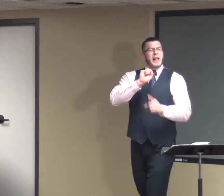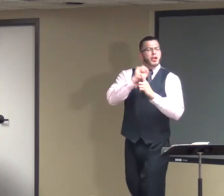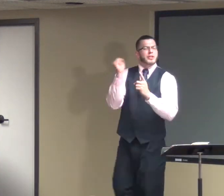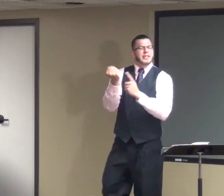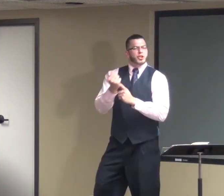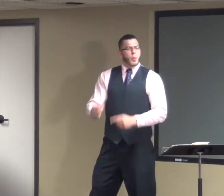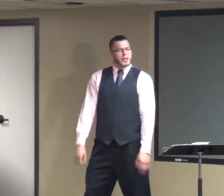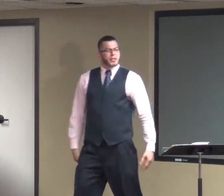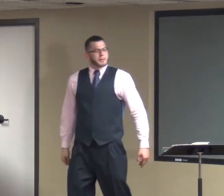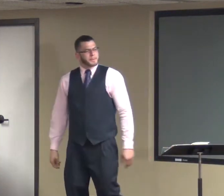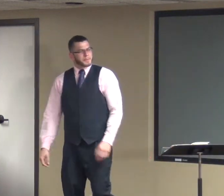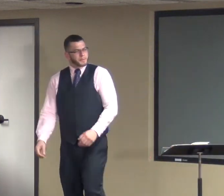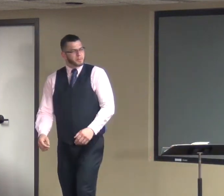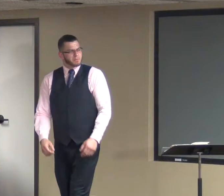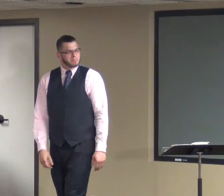your situation,